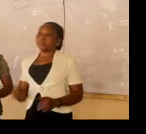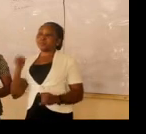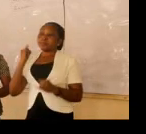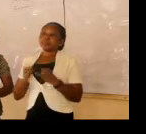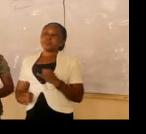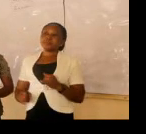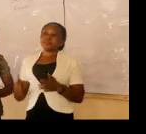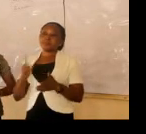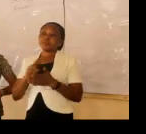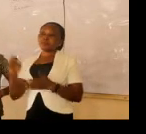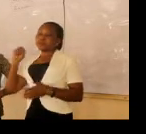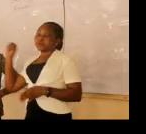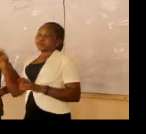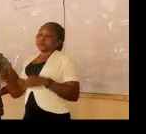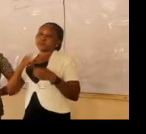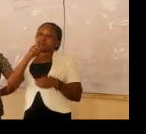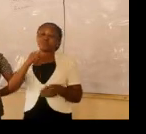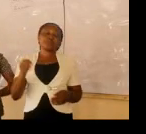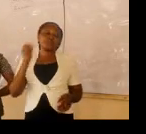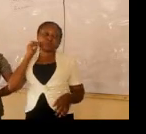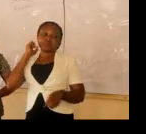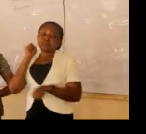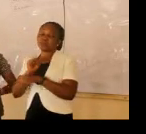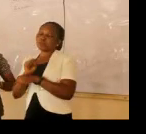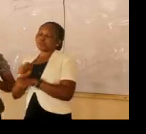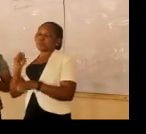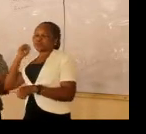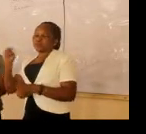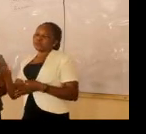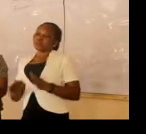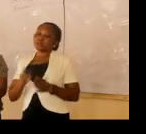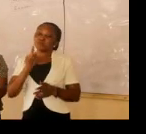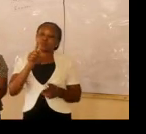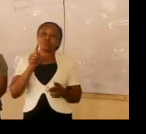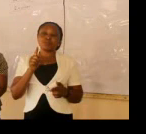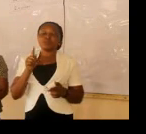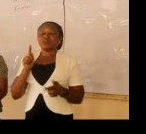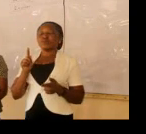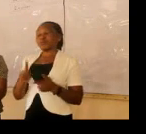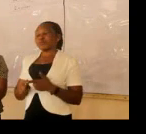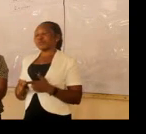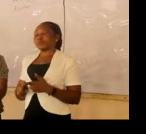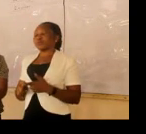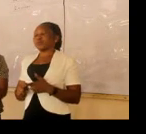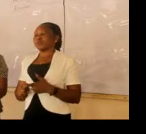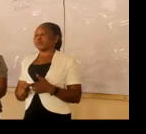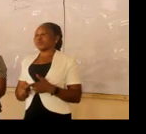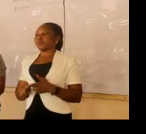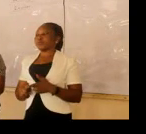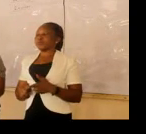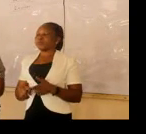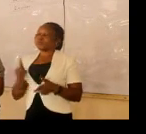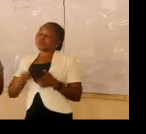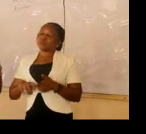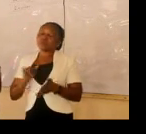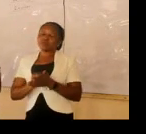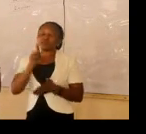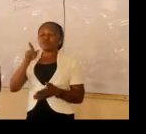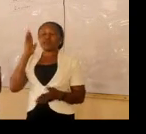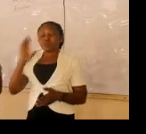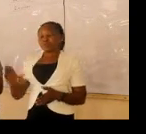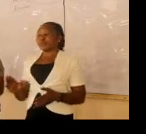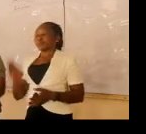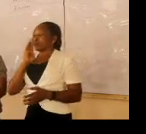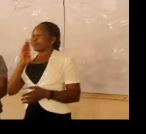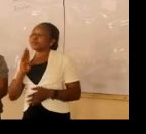Last week I gave you an assignment. So I told you that you ought to be doing more of revision this time because